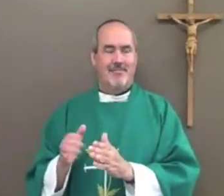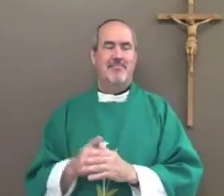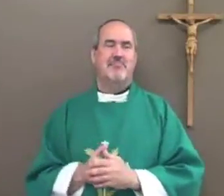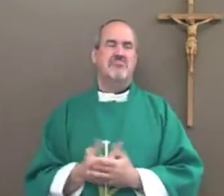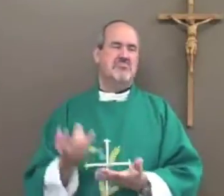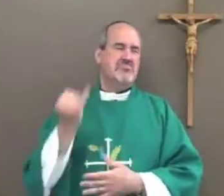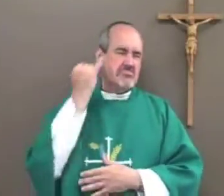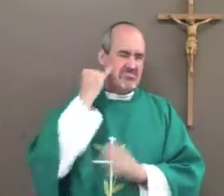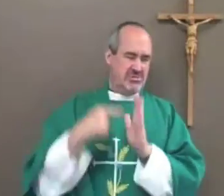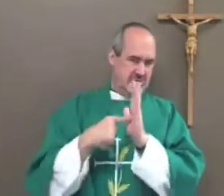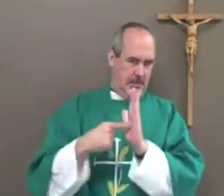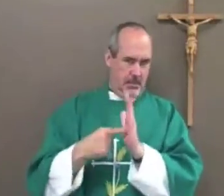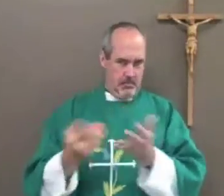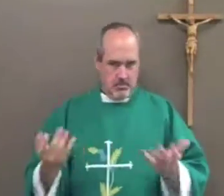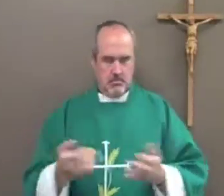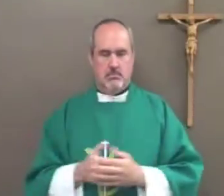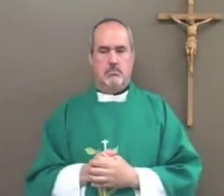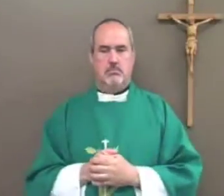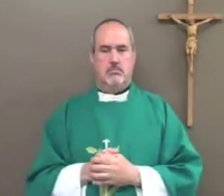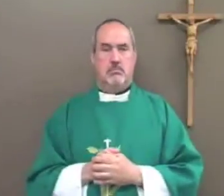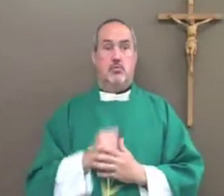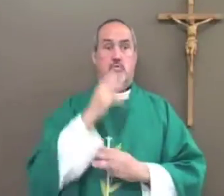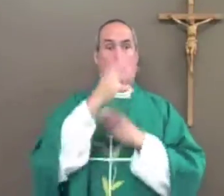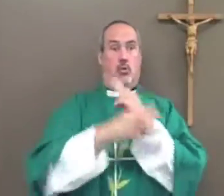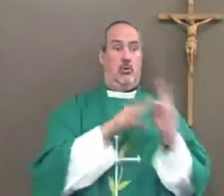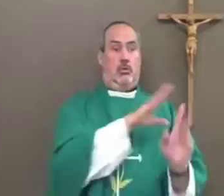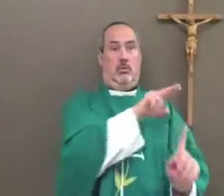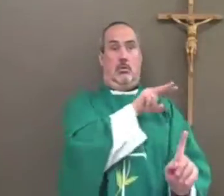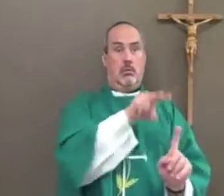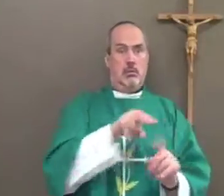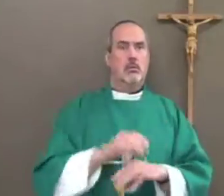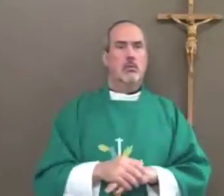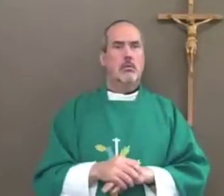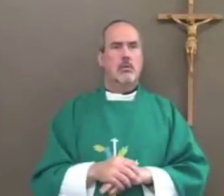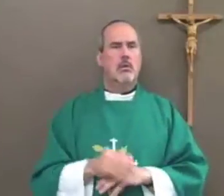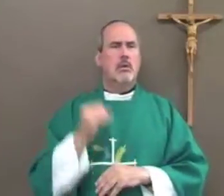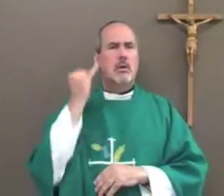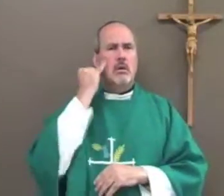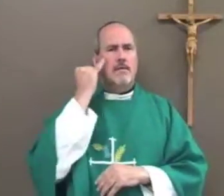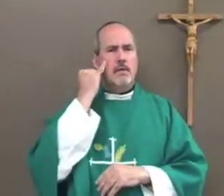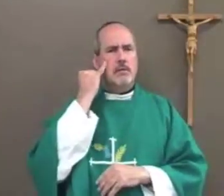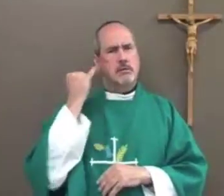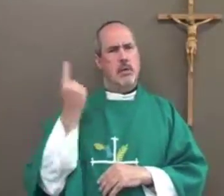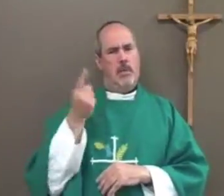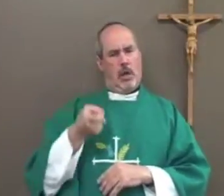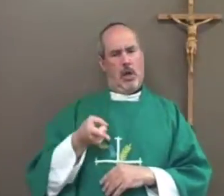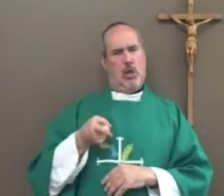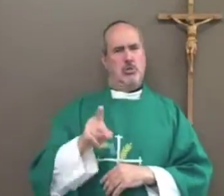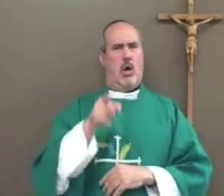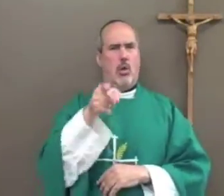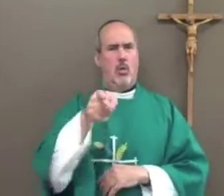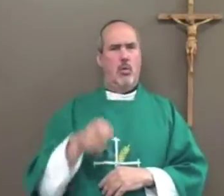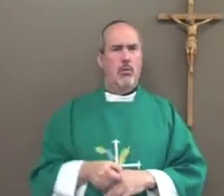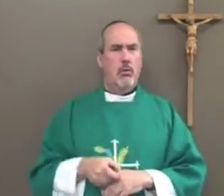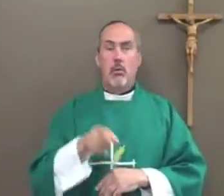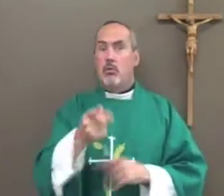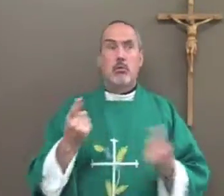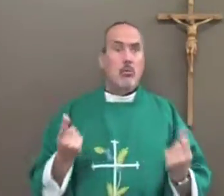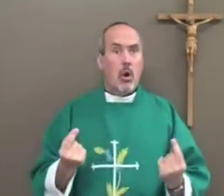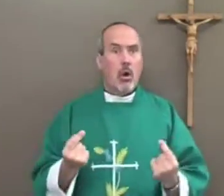to God's plan and His way. Let me give you an example. A worldly view would be that if